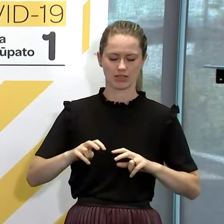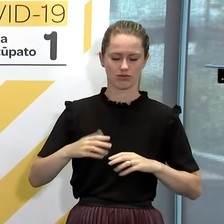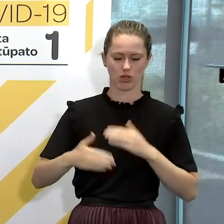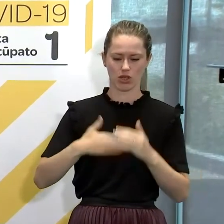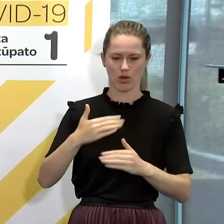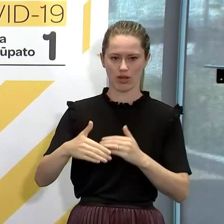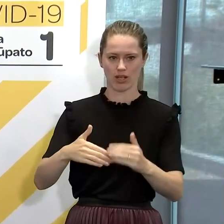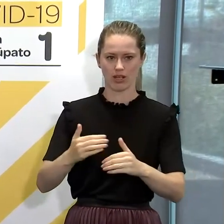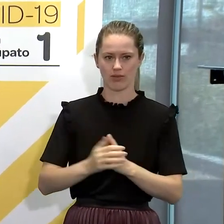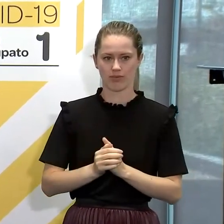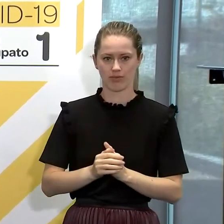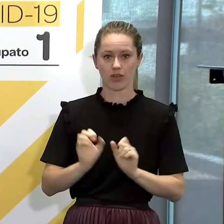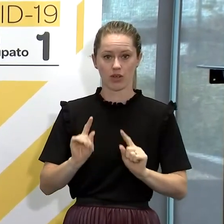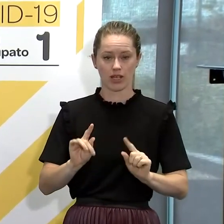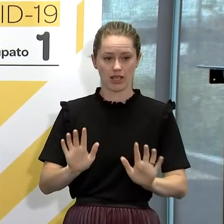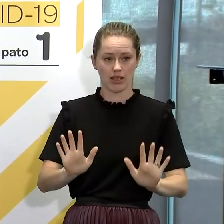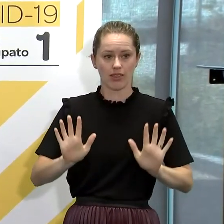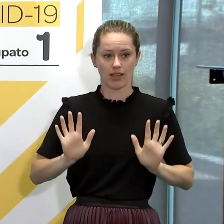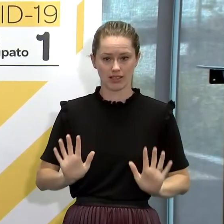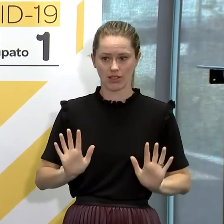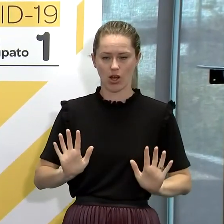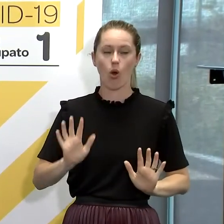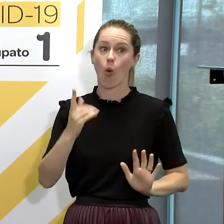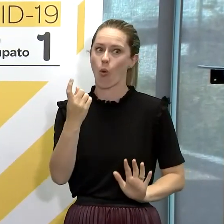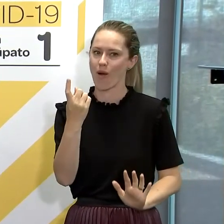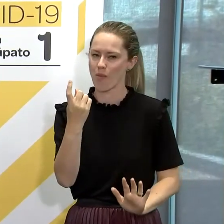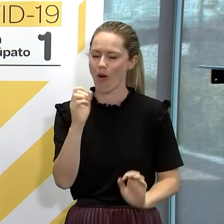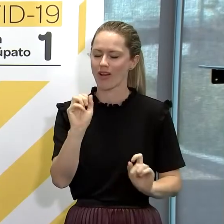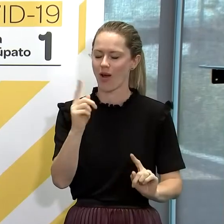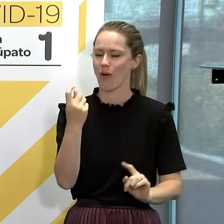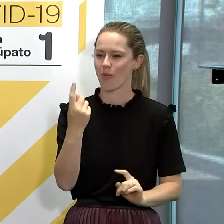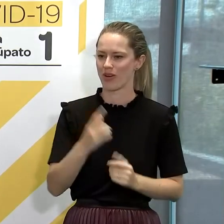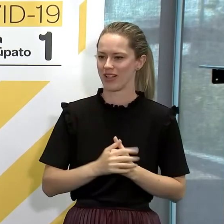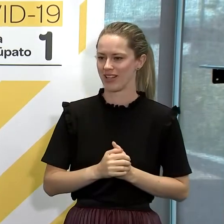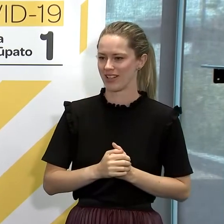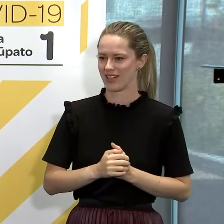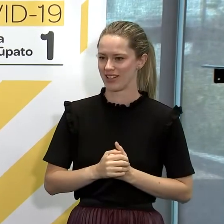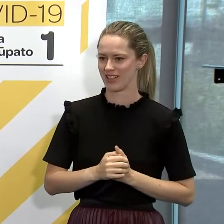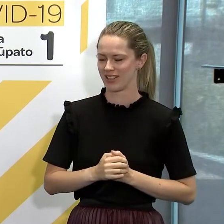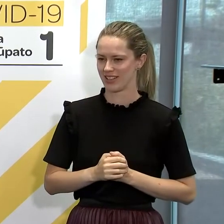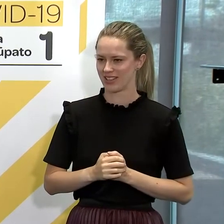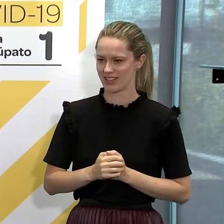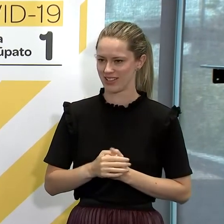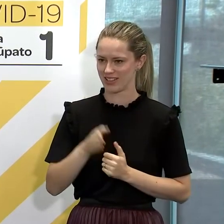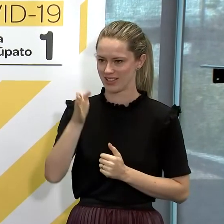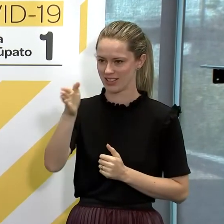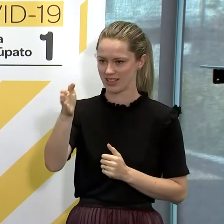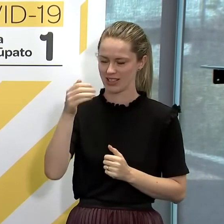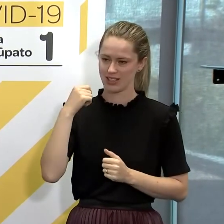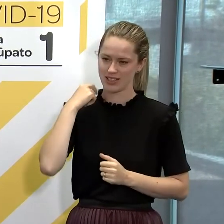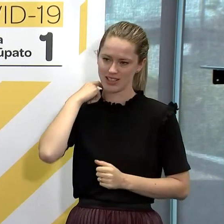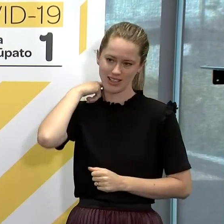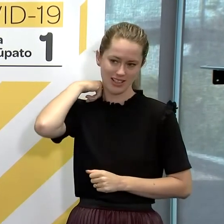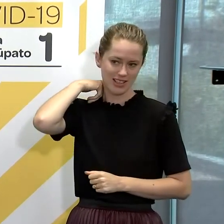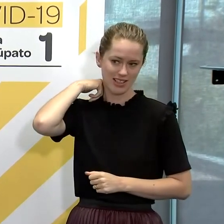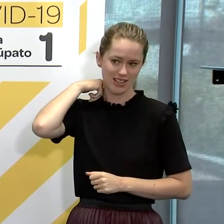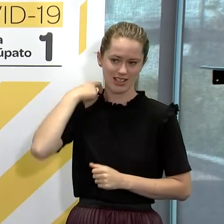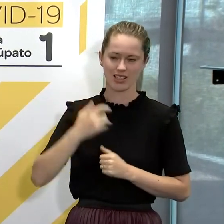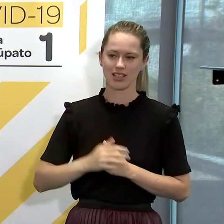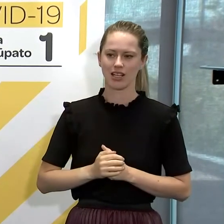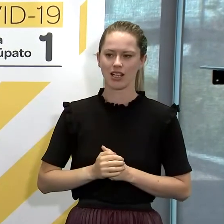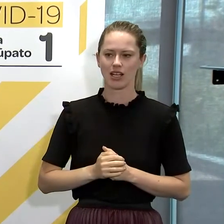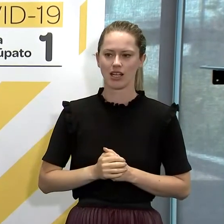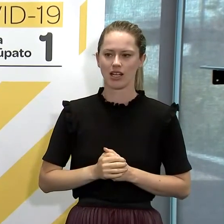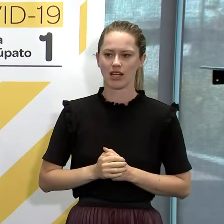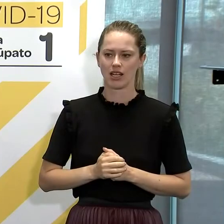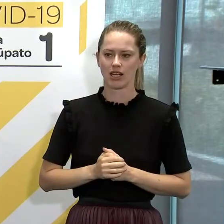underway. I'll leave it. I'll take one last question. What is the morale and the sort